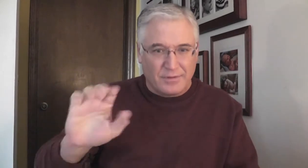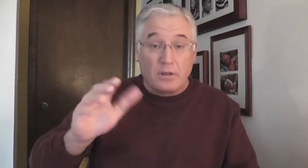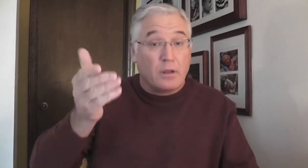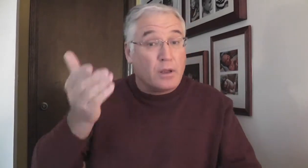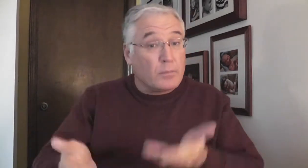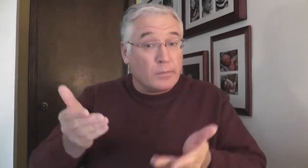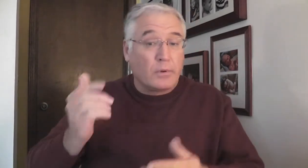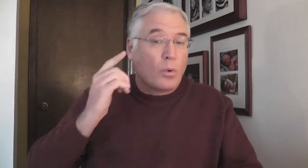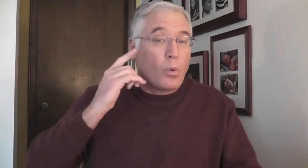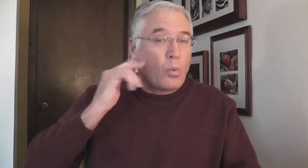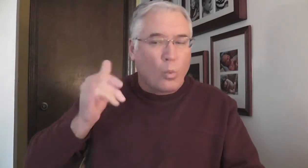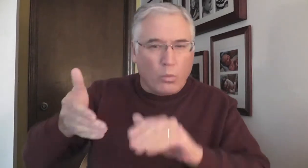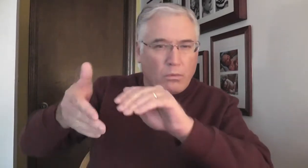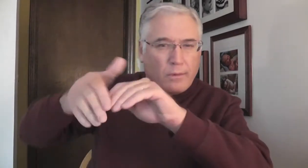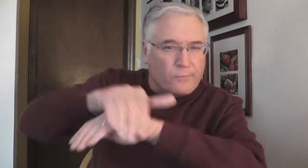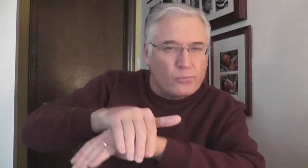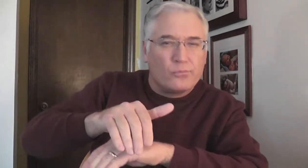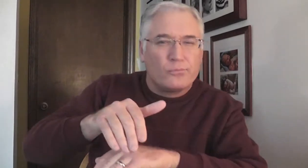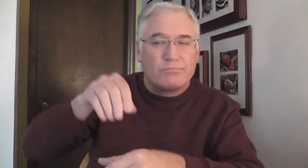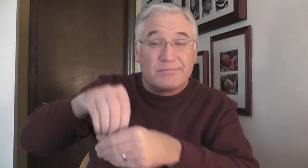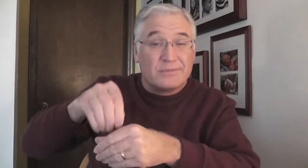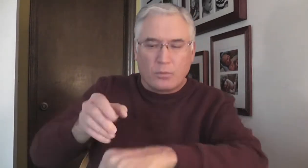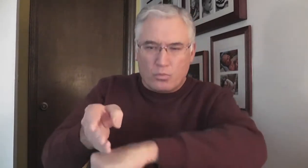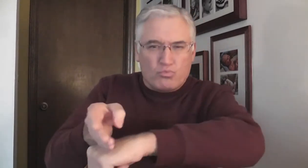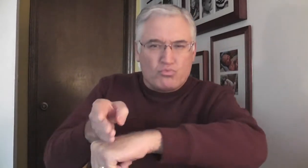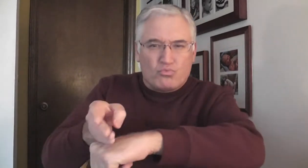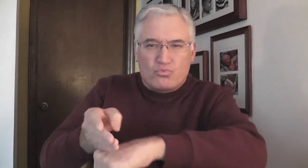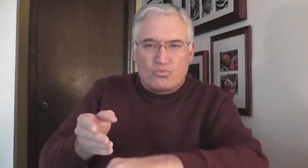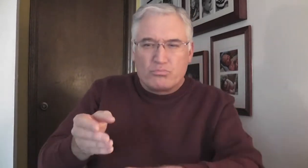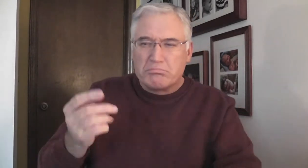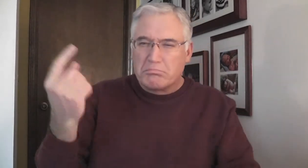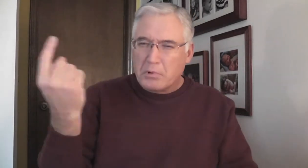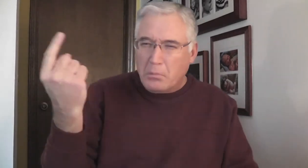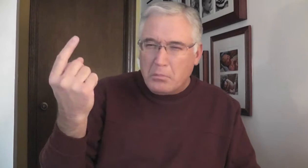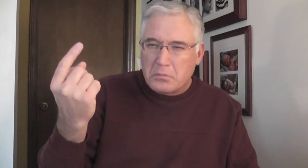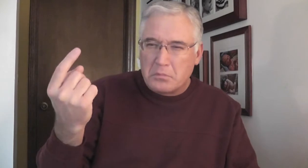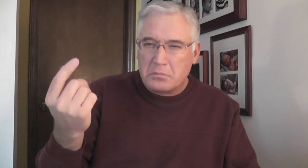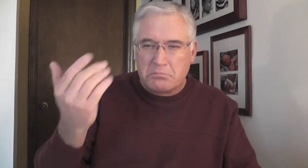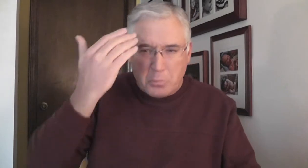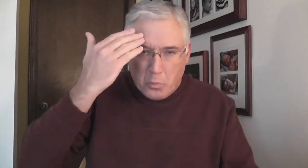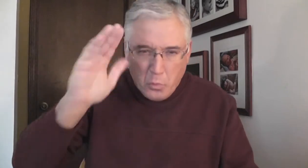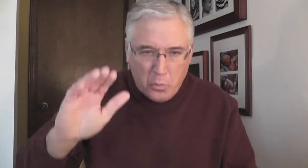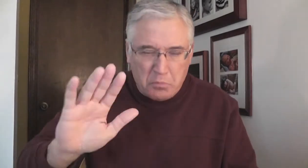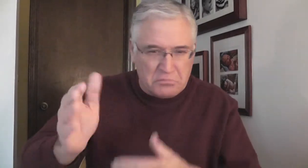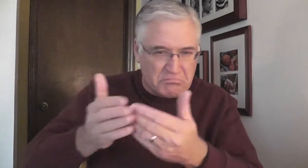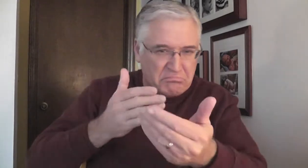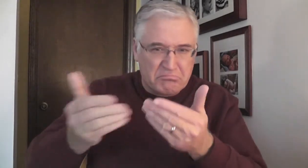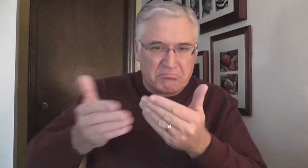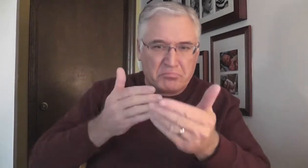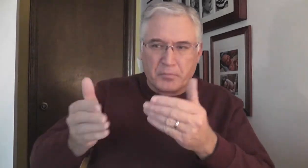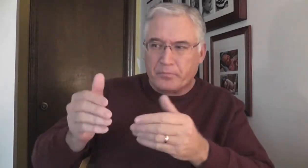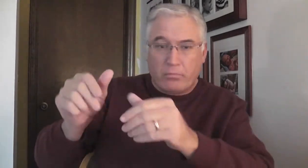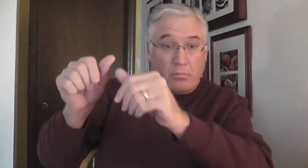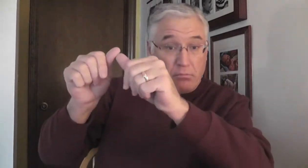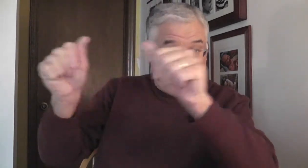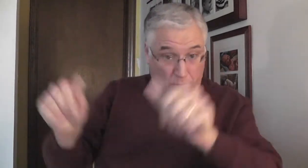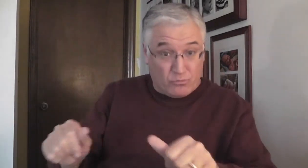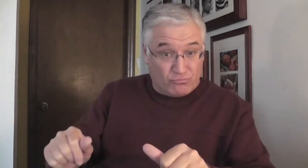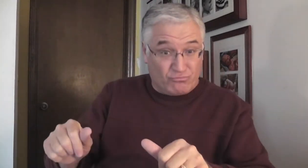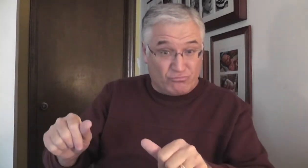image, and probably it was covered with gold, wood inside it, something like that. We're not for sure about that, but it did have